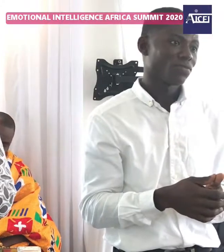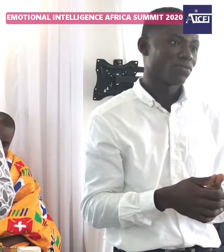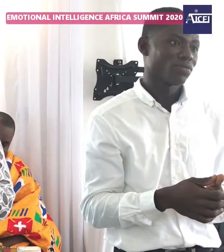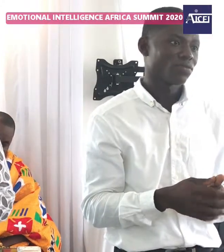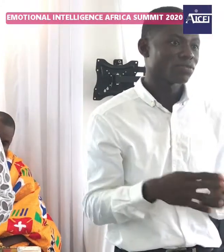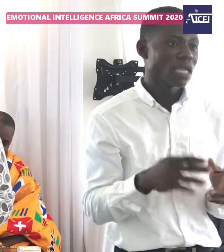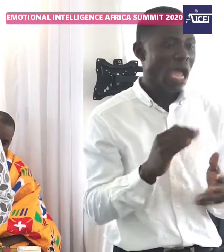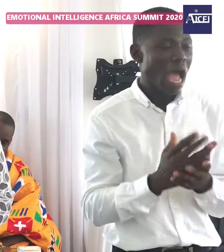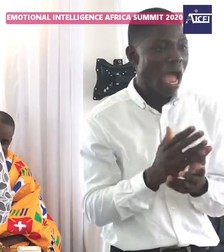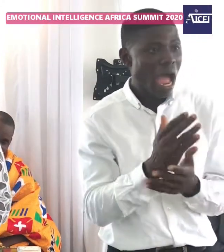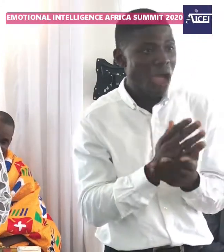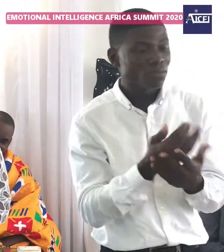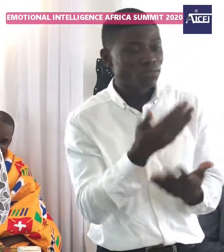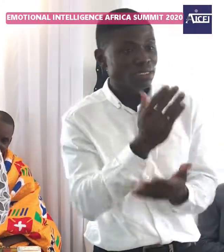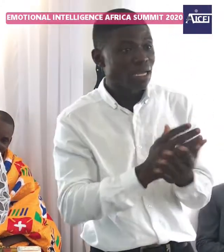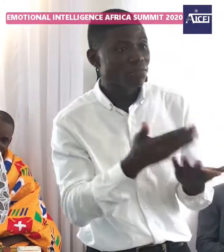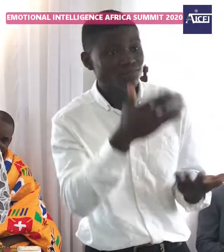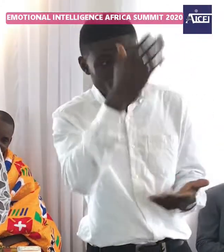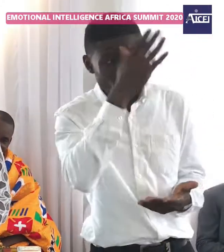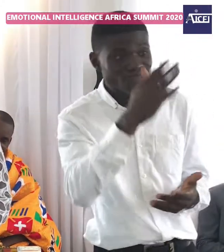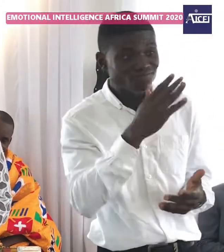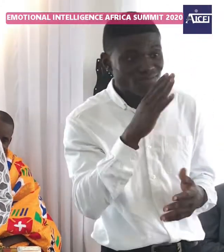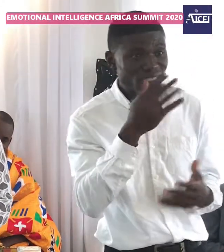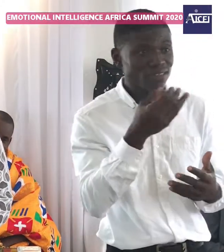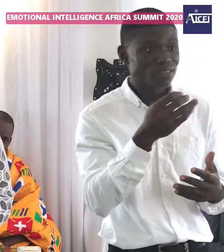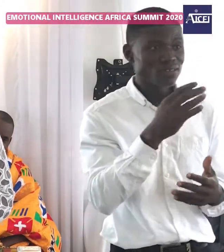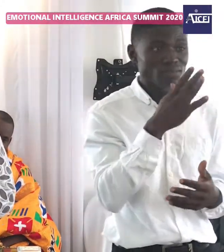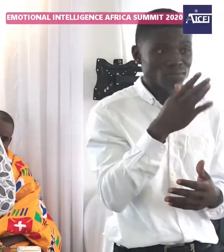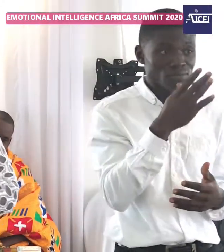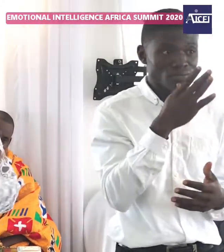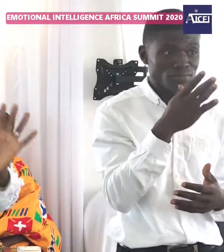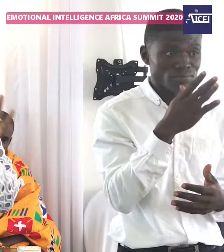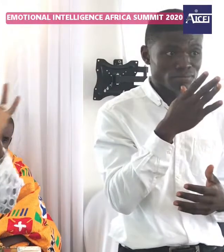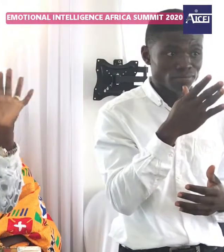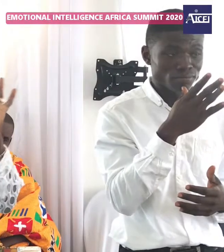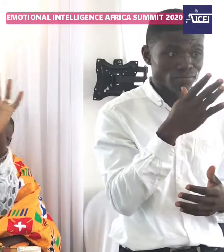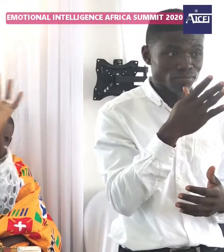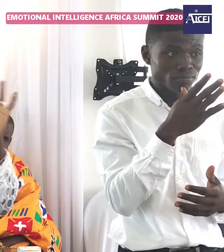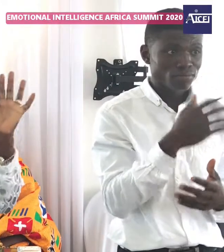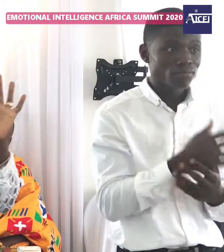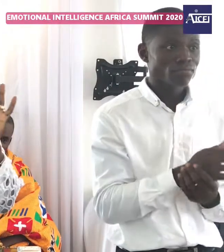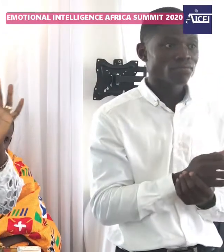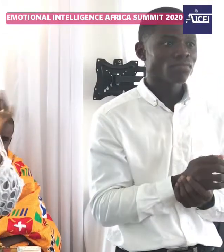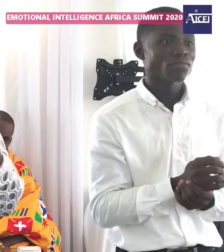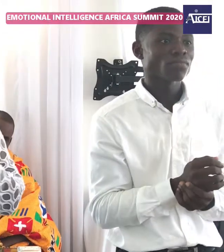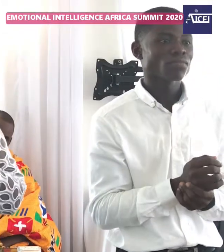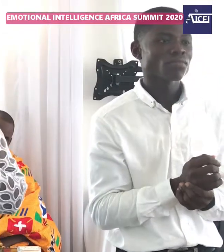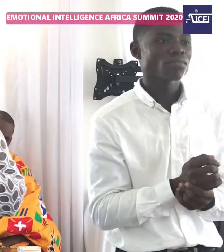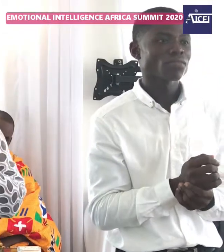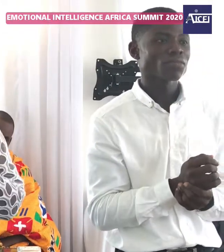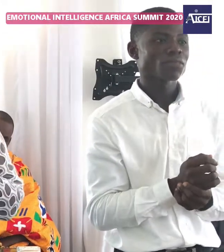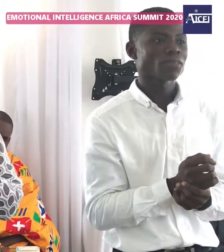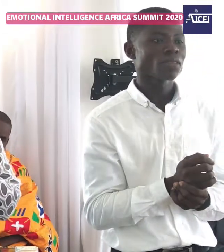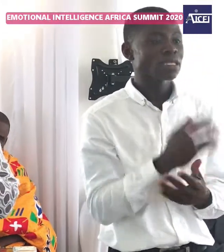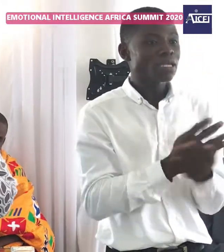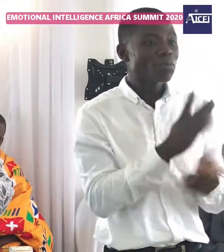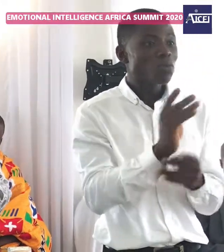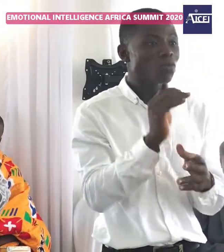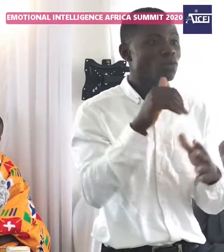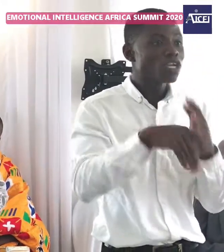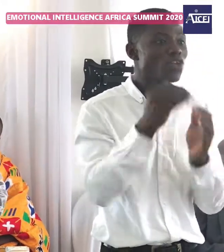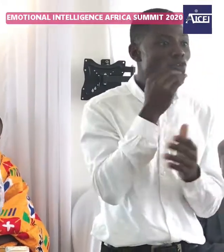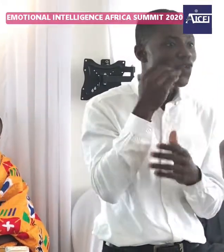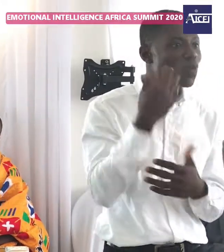some of the words here. It's so vulgar. They insult the president to their own enjoyment. They